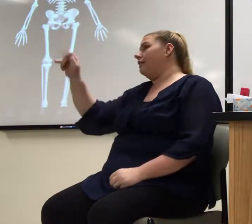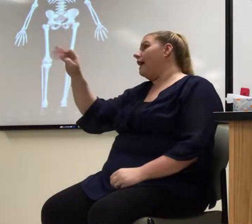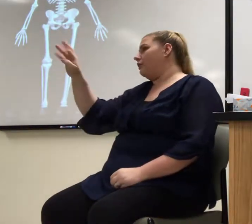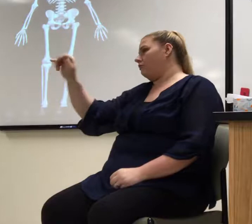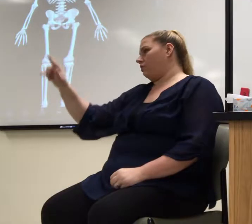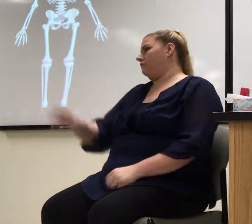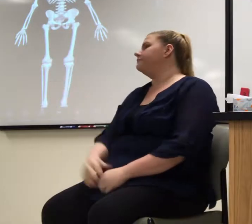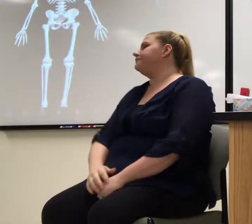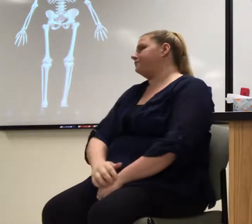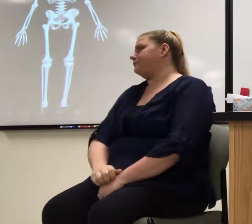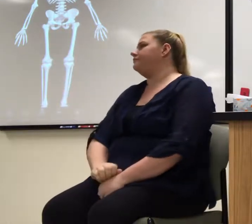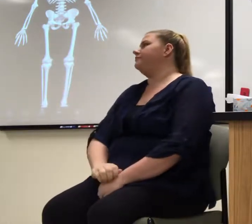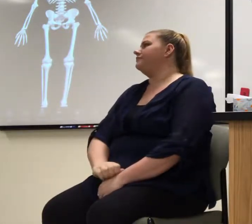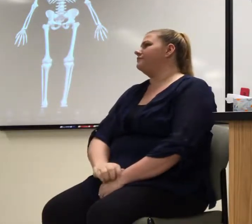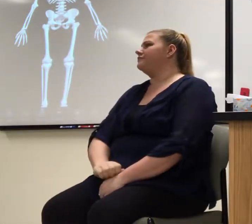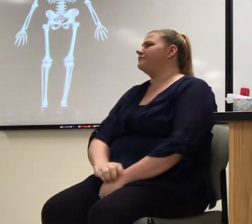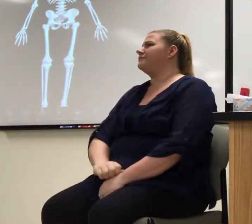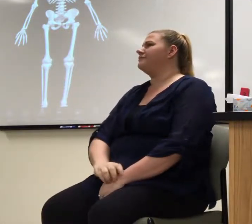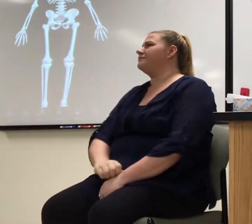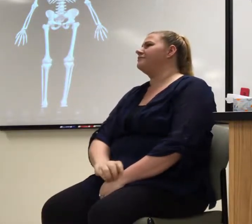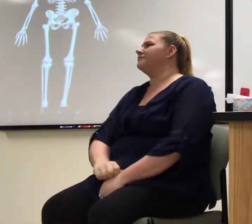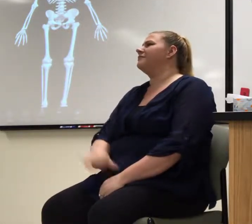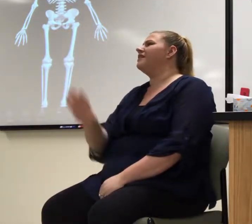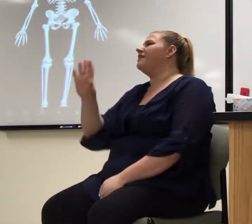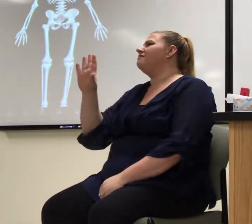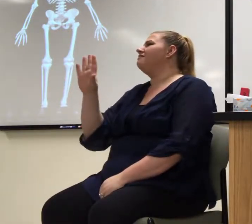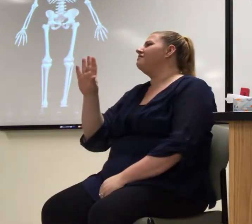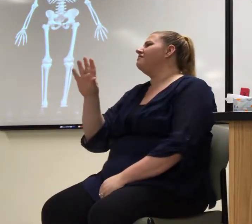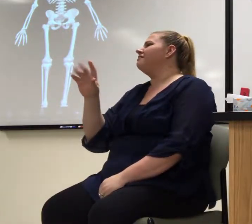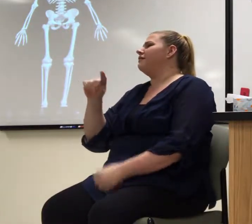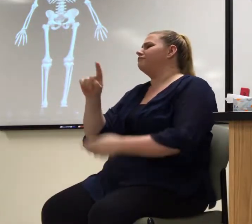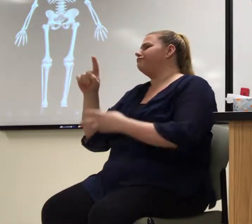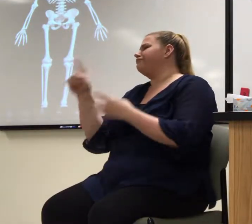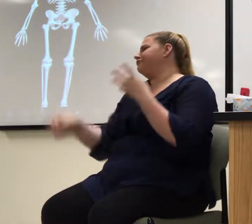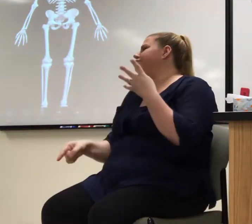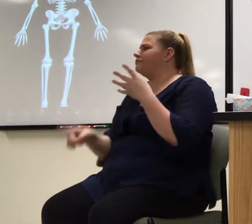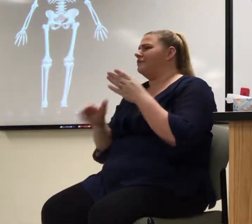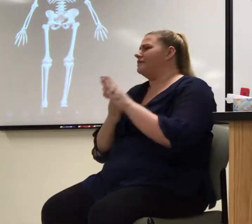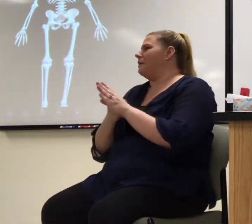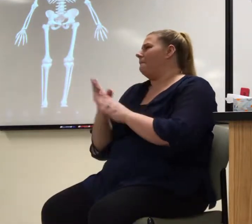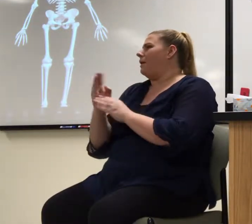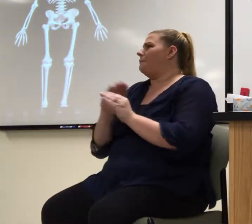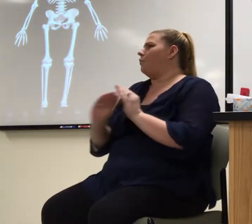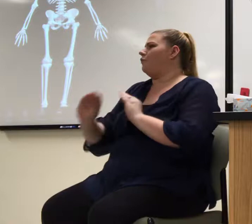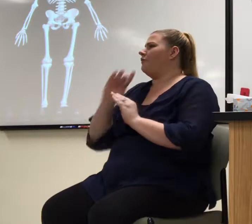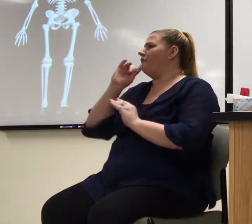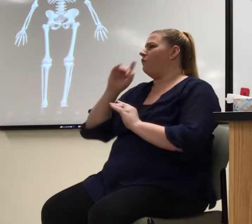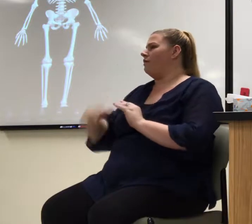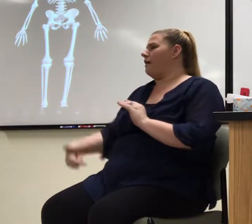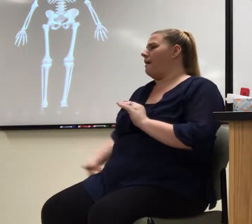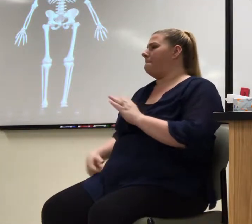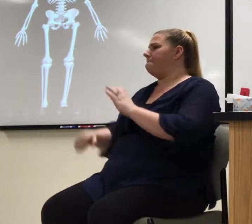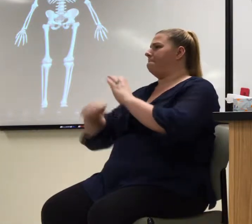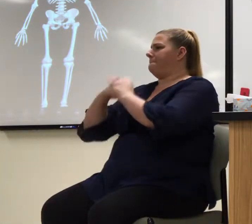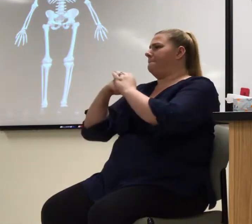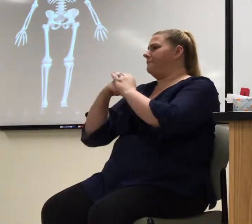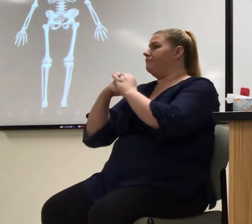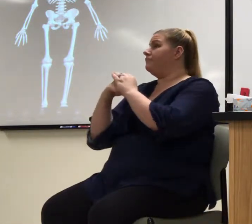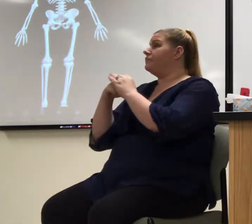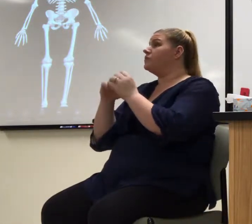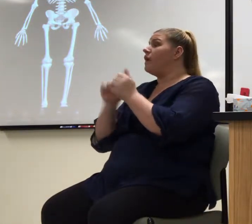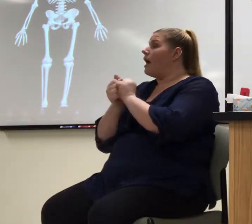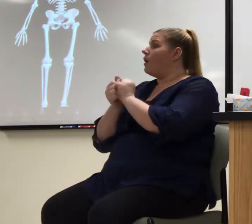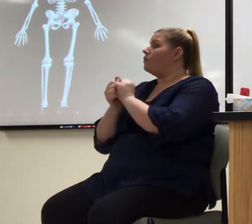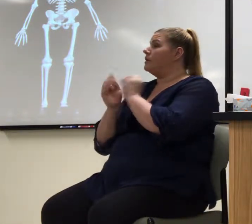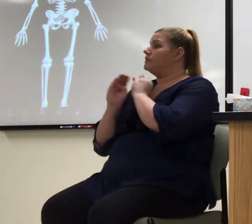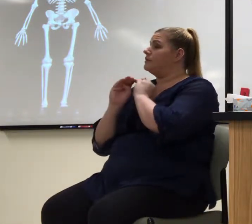And those are the main movements of the hip we'll talk about. Now, to keep the hip stable, there's a lot of connective tissues